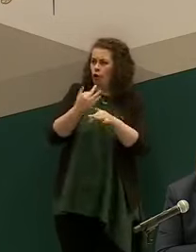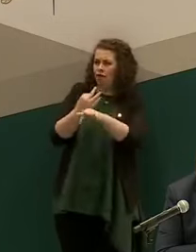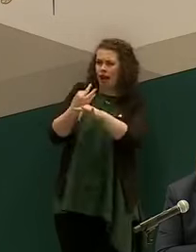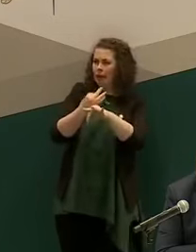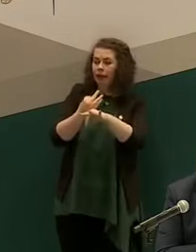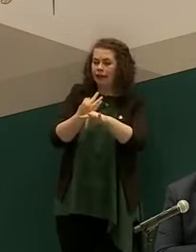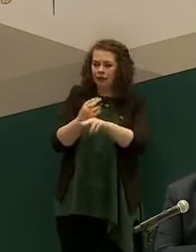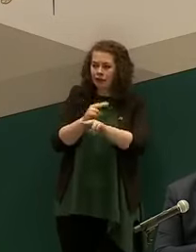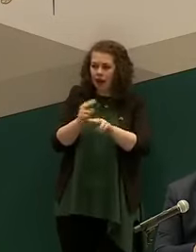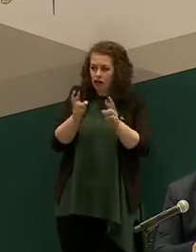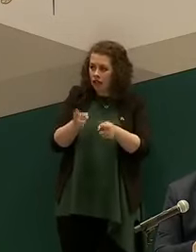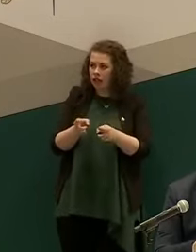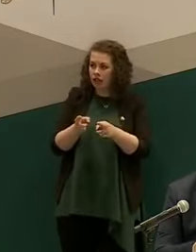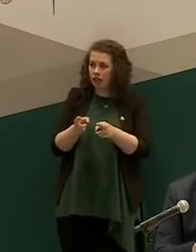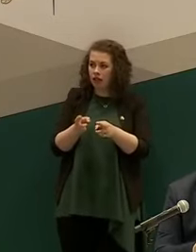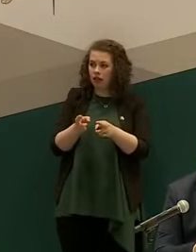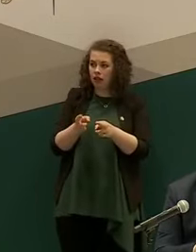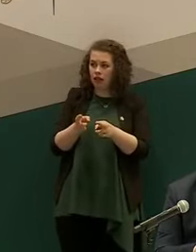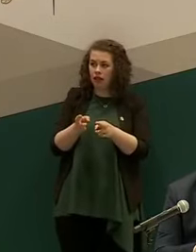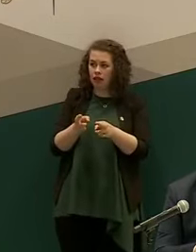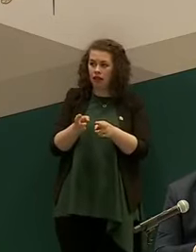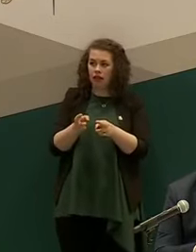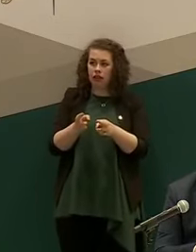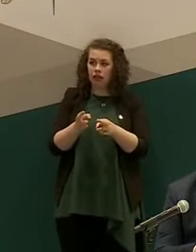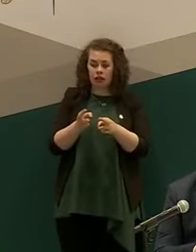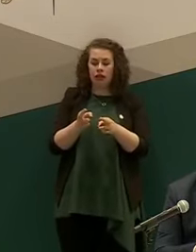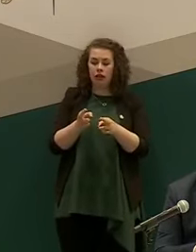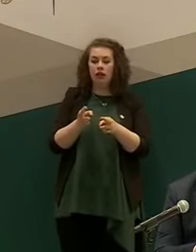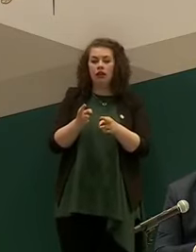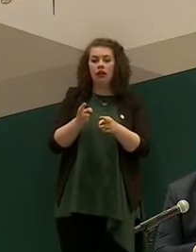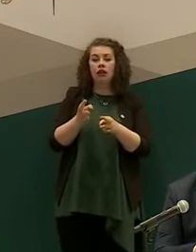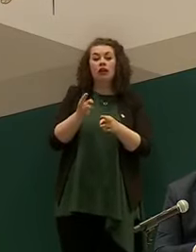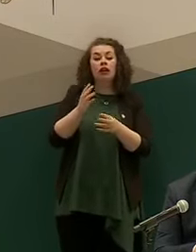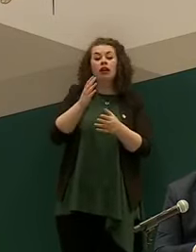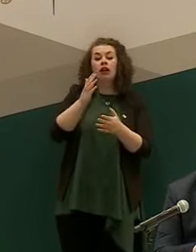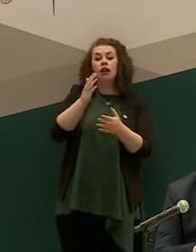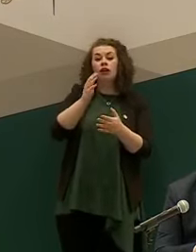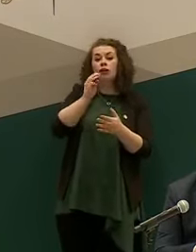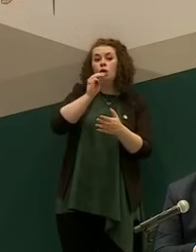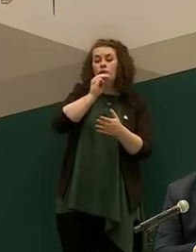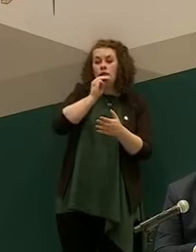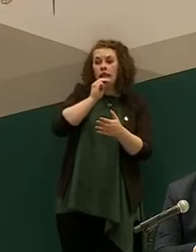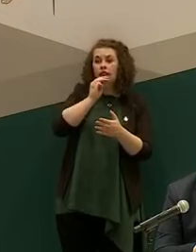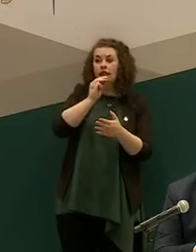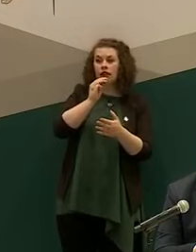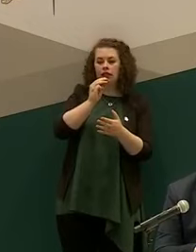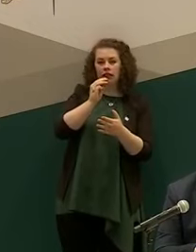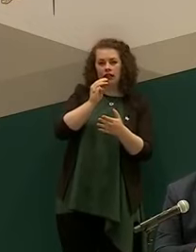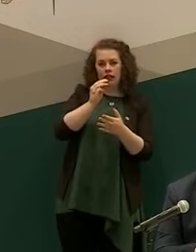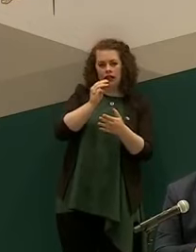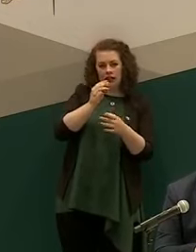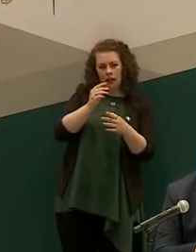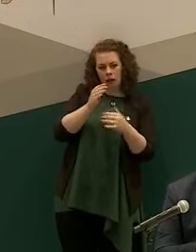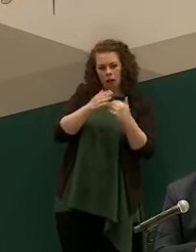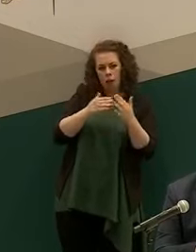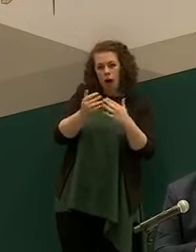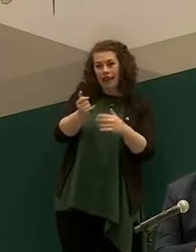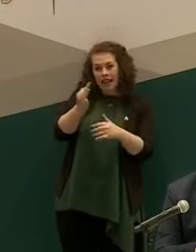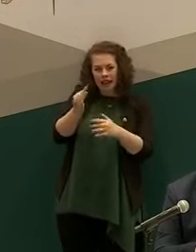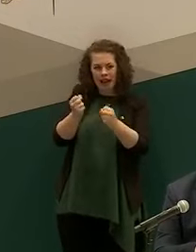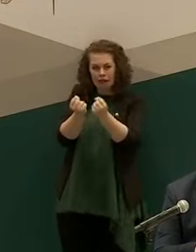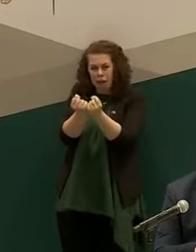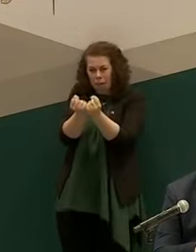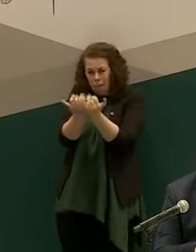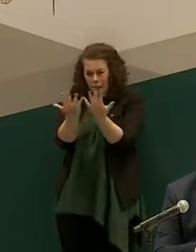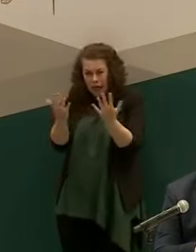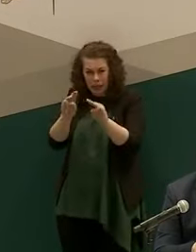correct. So would that include talking about the size, the number of people affected in a home, the size of an outbreak, for example? So all we